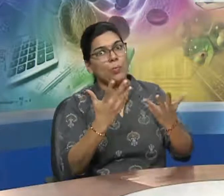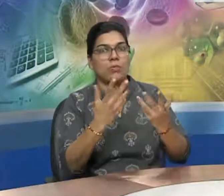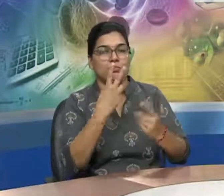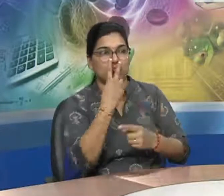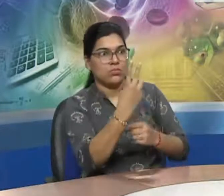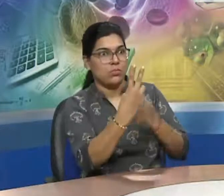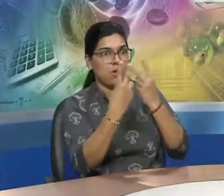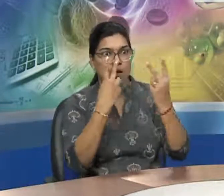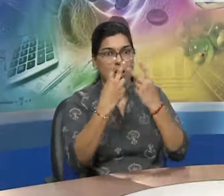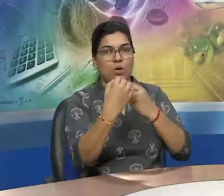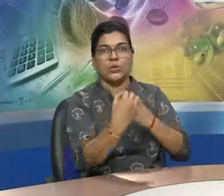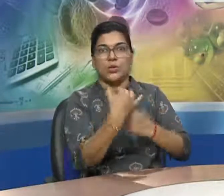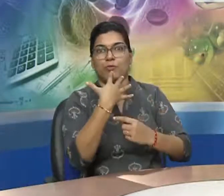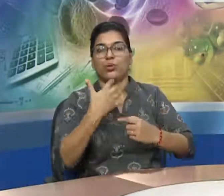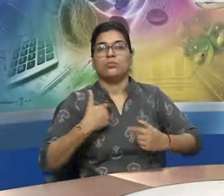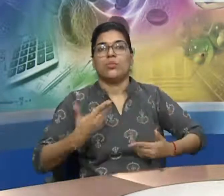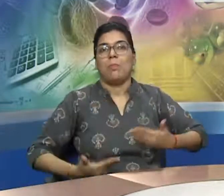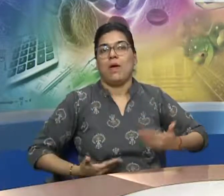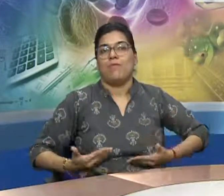To be a part of the society,